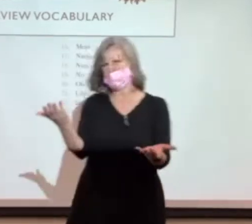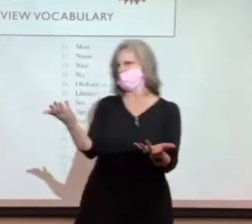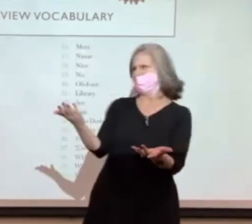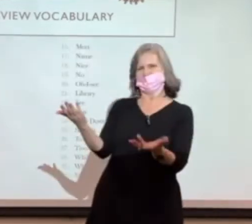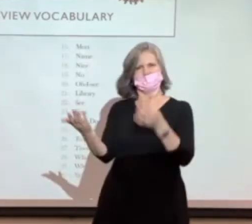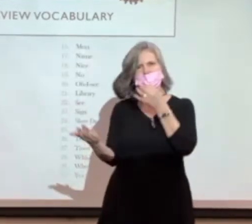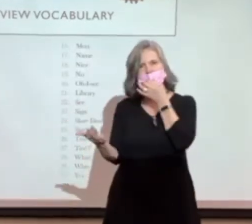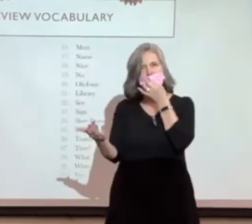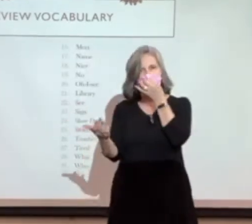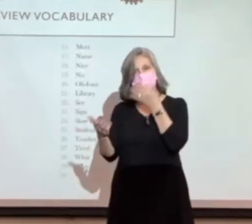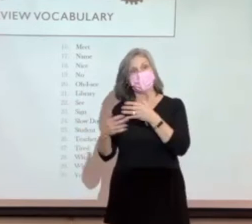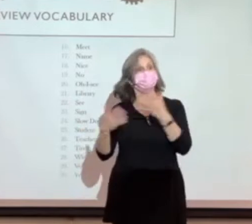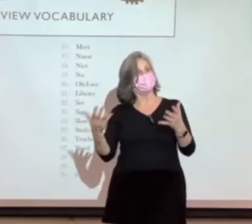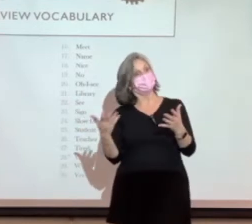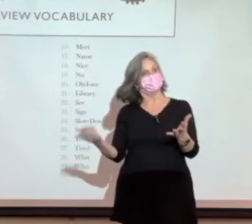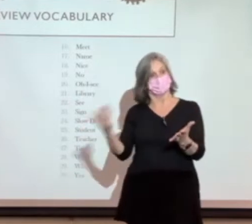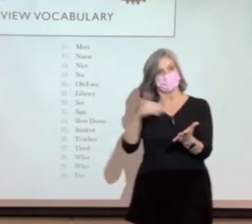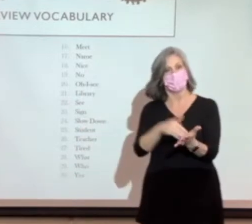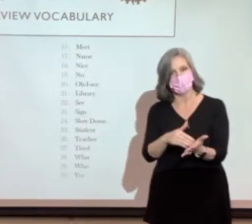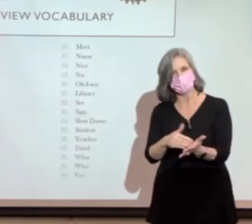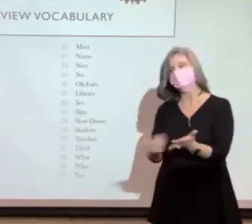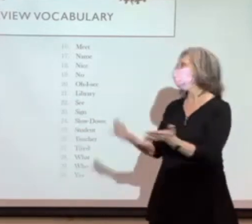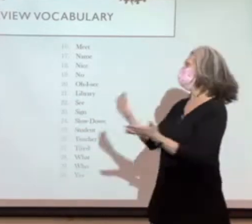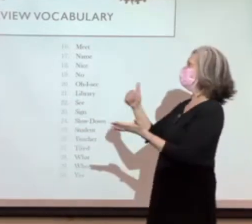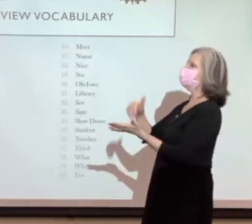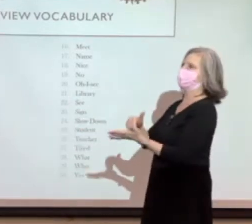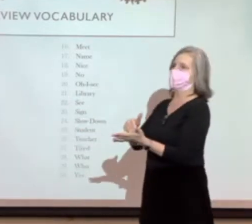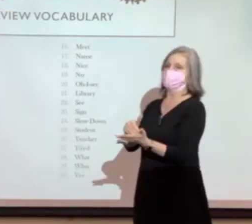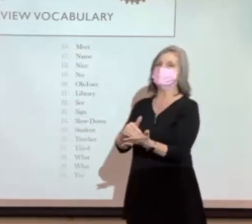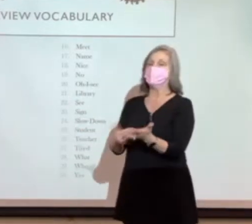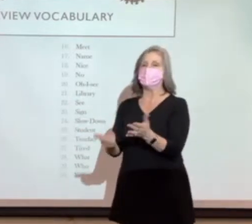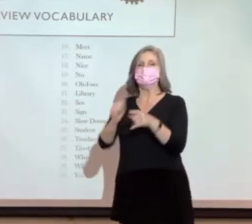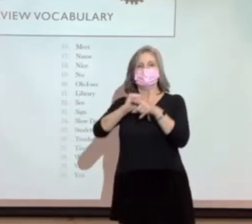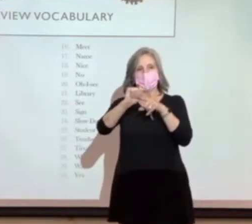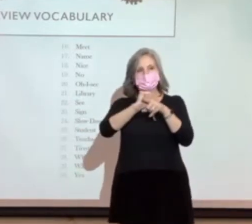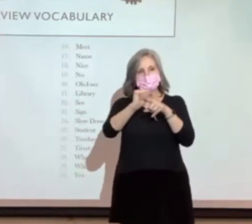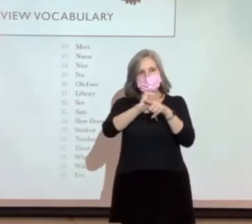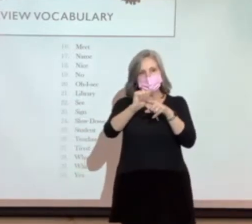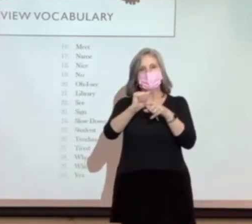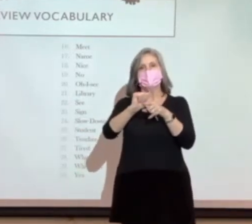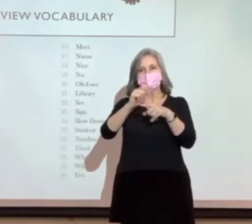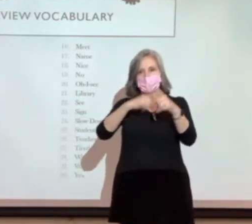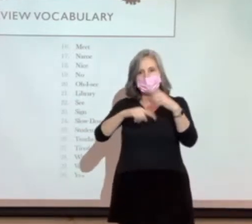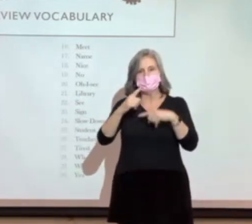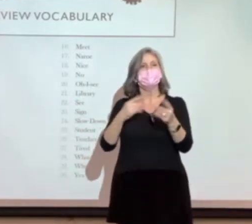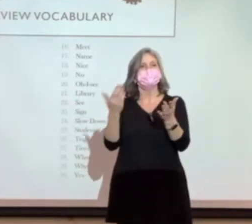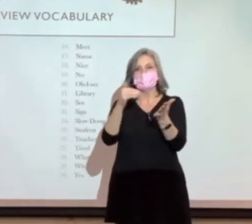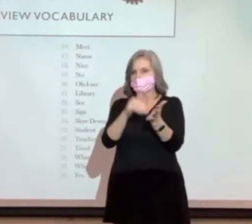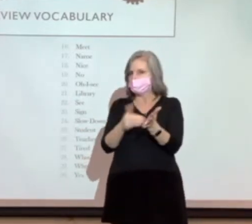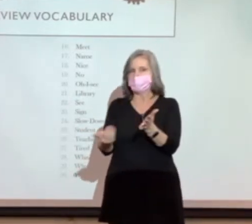what? Like, because you can't believe what they're saying, the sign for again. And again, practicing another language, you just have to practice